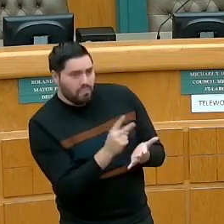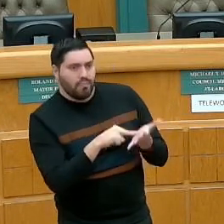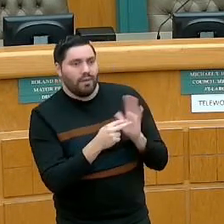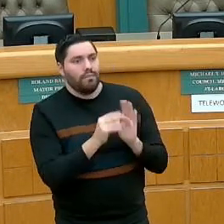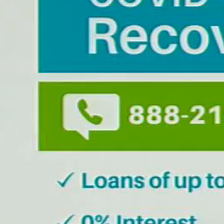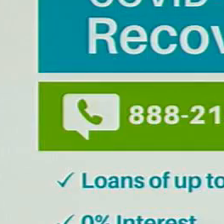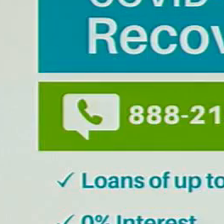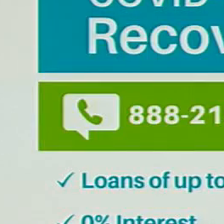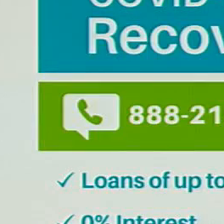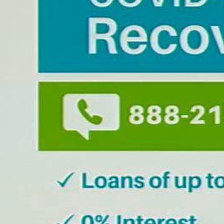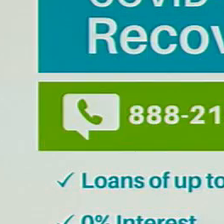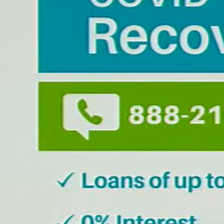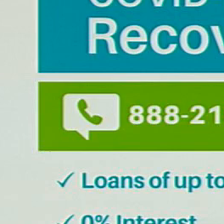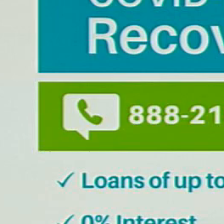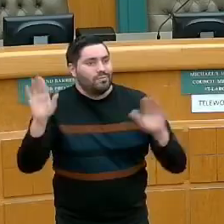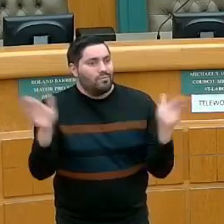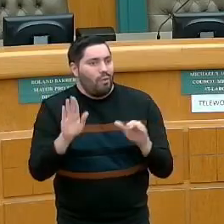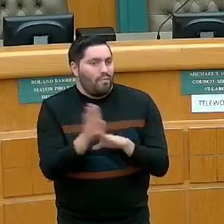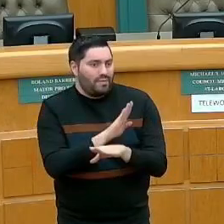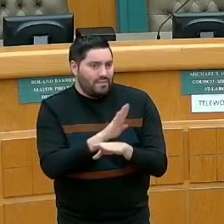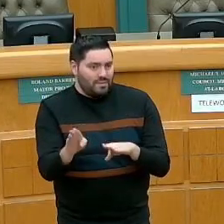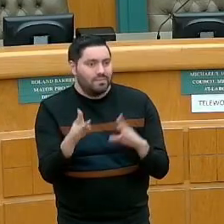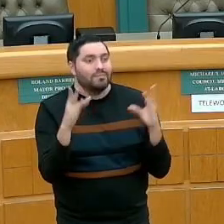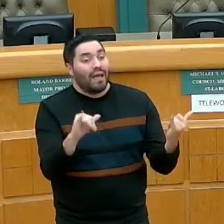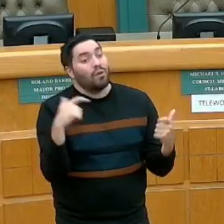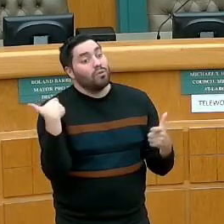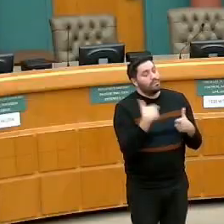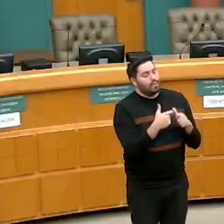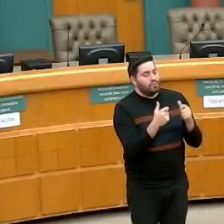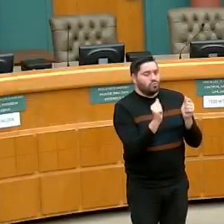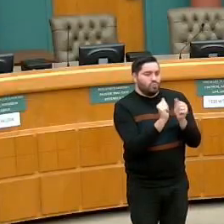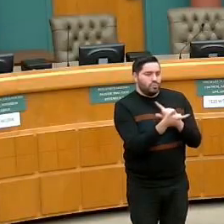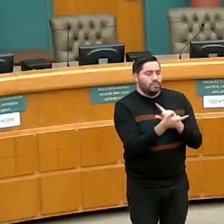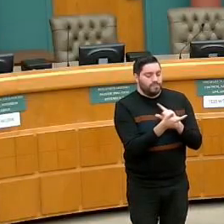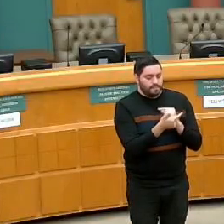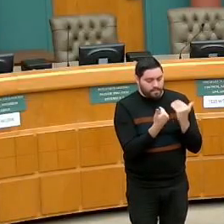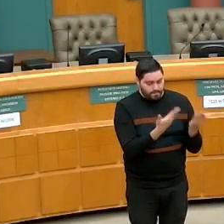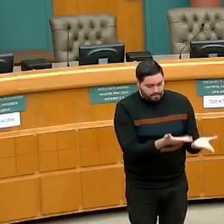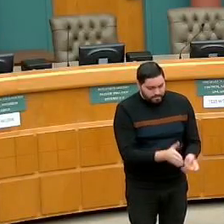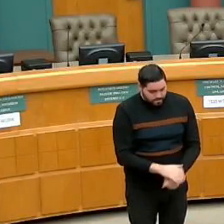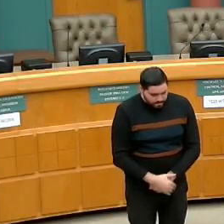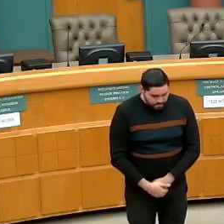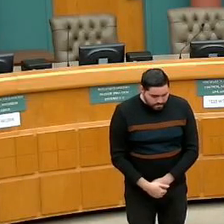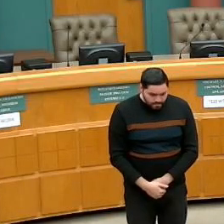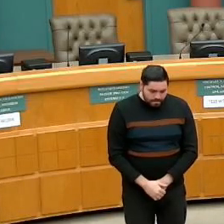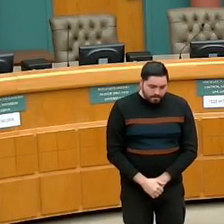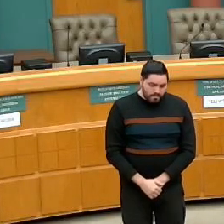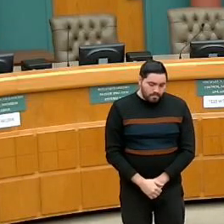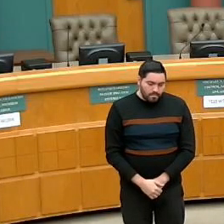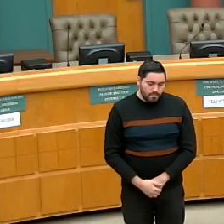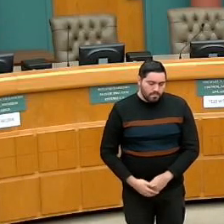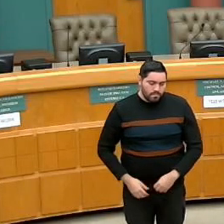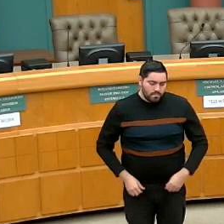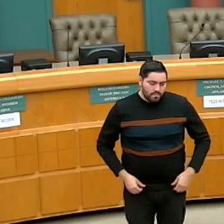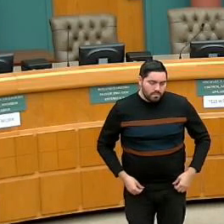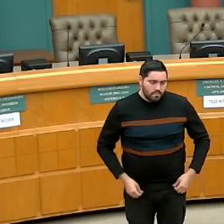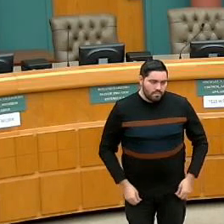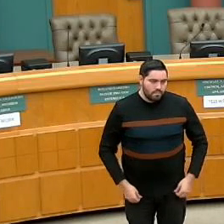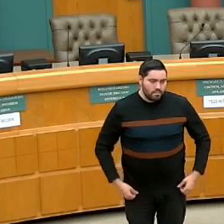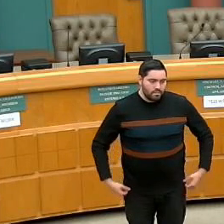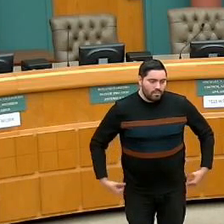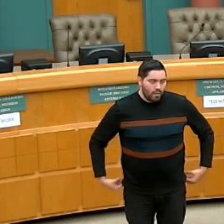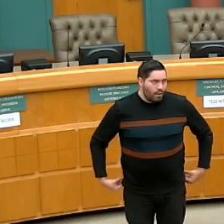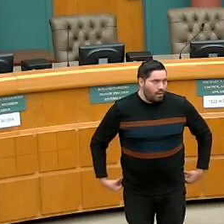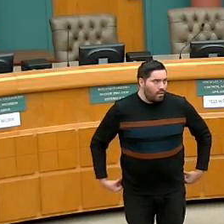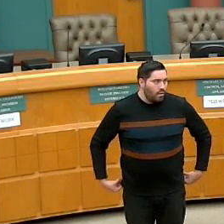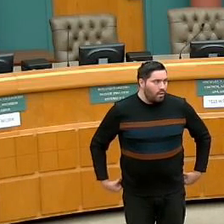En cuanto al programa de recuperación para pequeños negocios, van a haber 1.7 millones de dólares disponibles mediante la organización Live Fund.